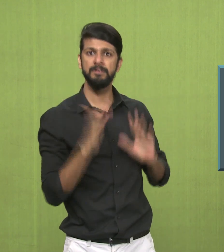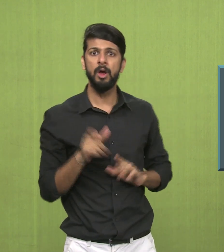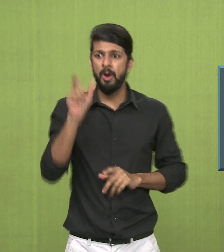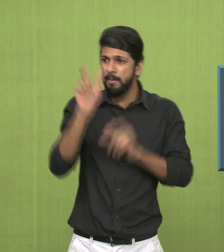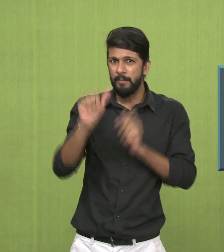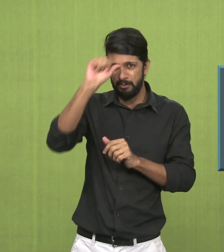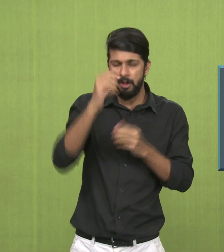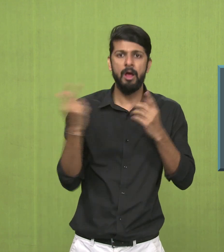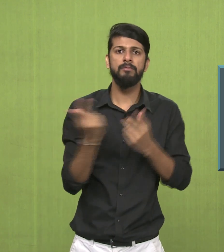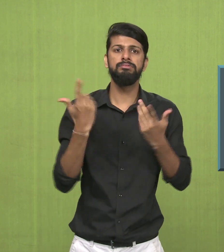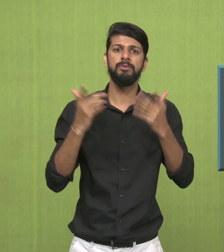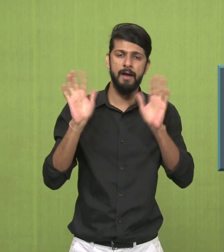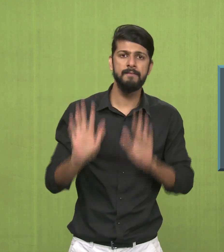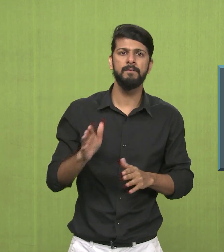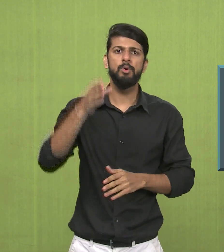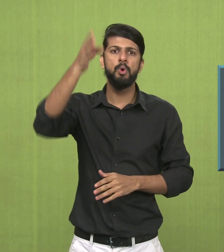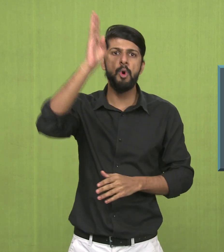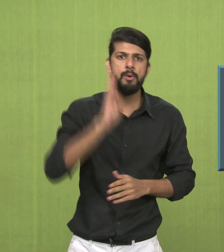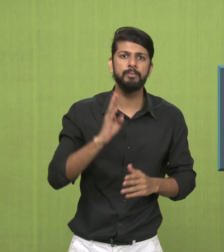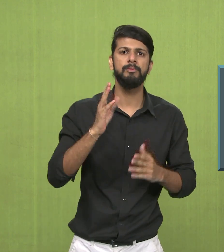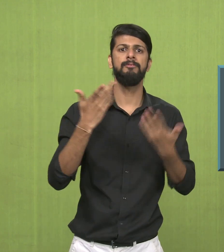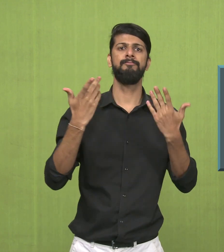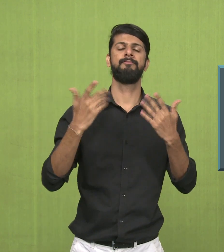figures in Indian cinema,